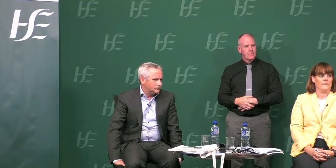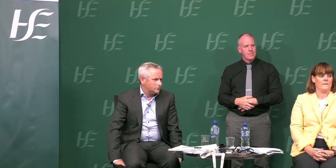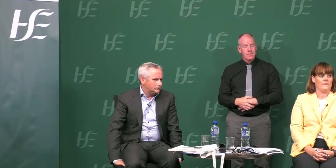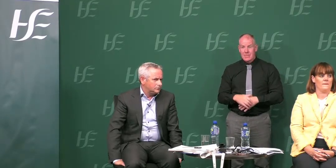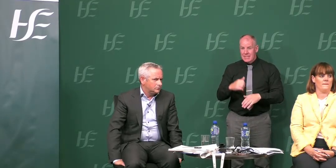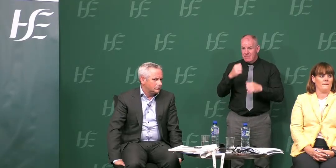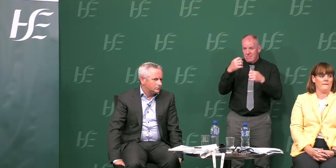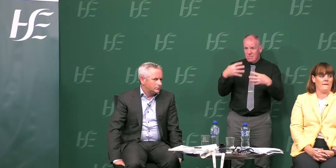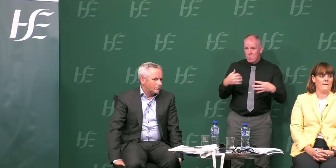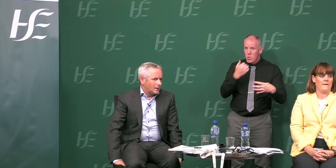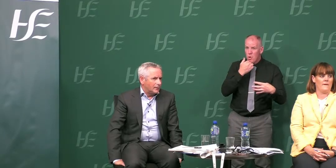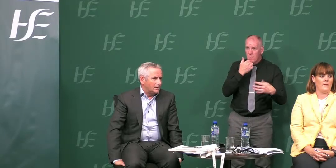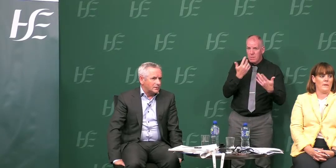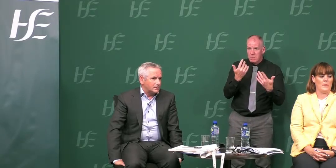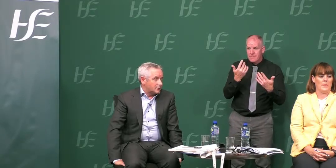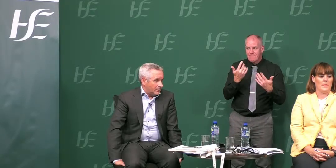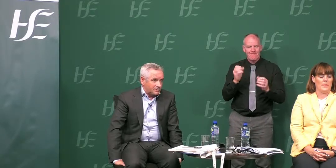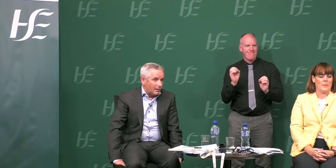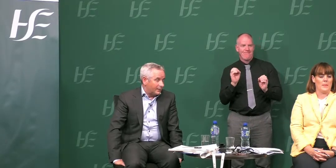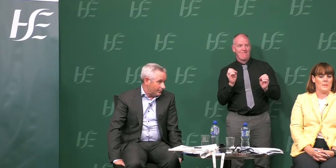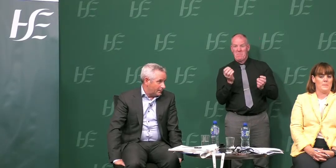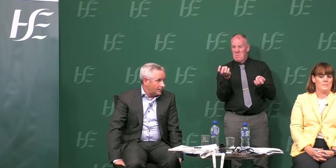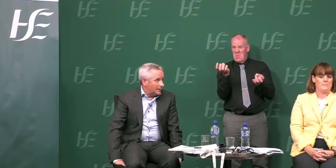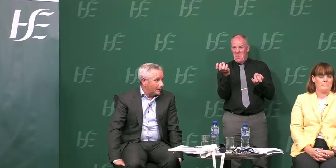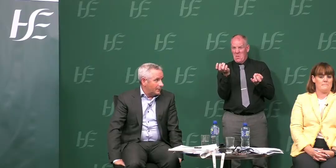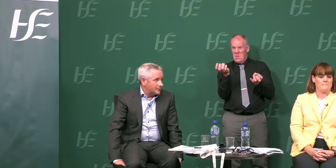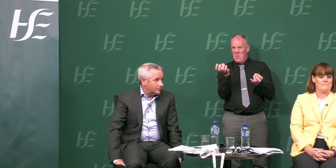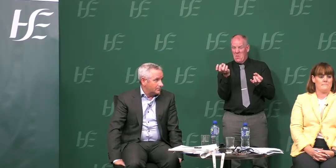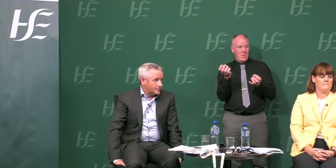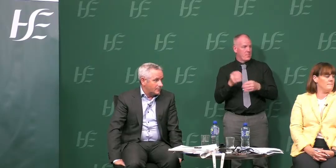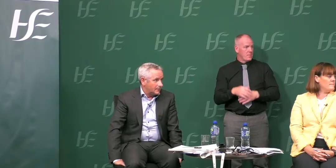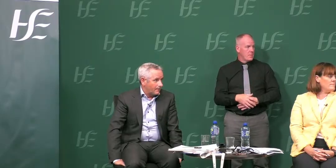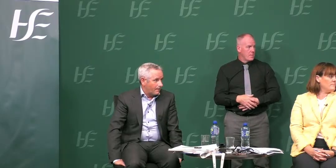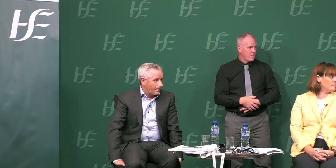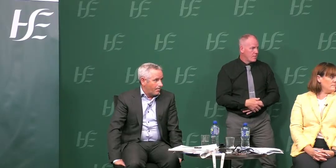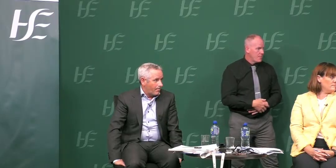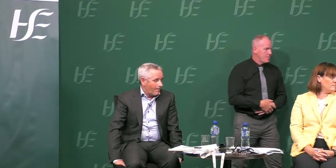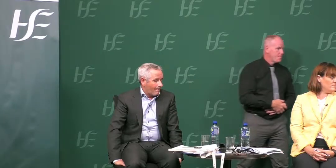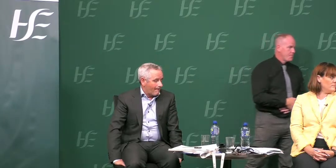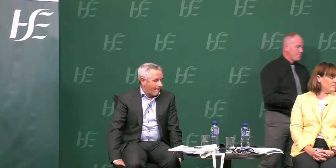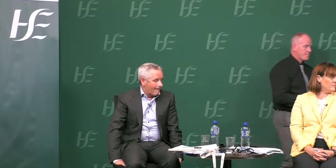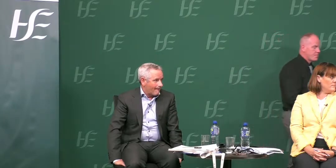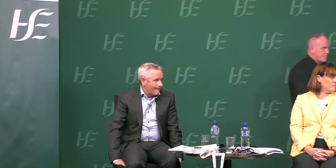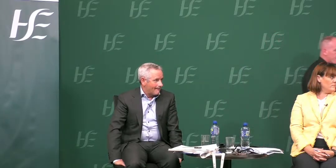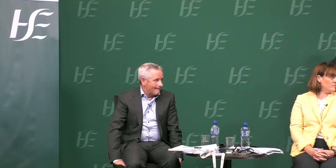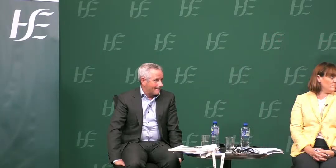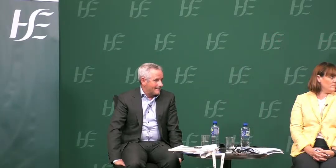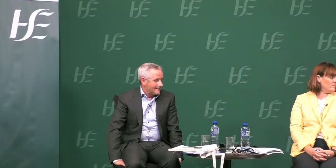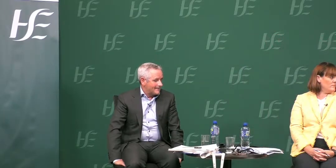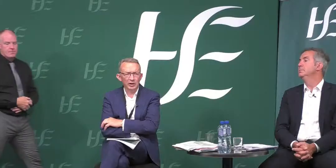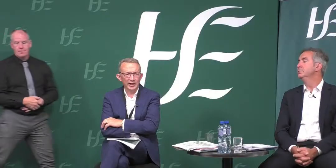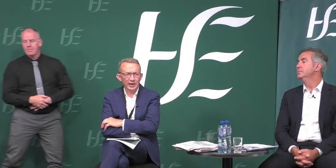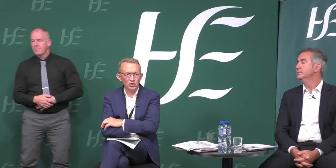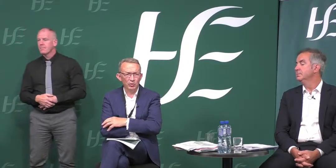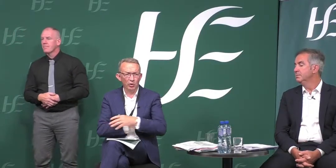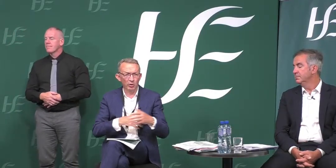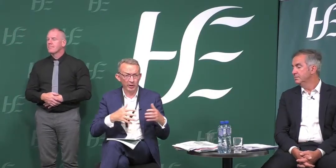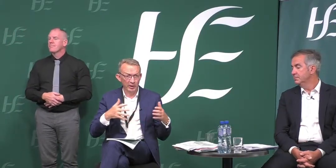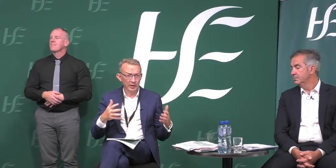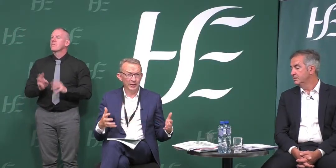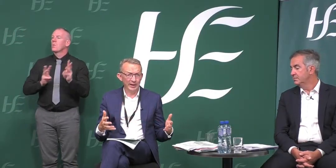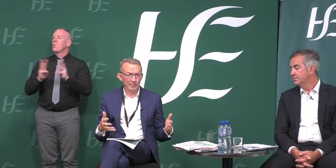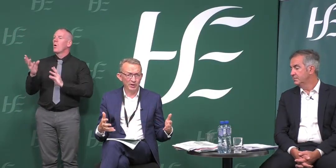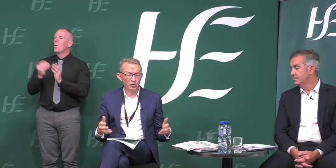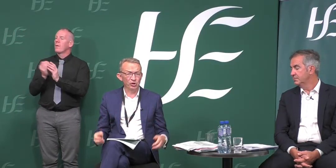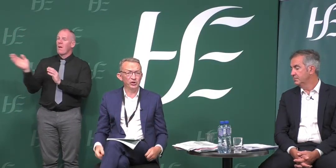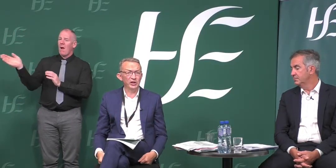Any figures on that? How many people have been moved because it's a smaller number? Colin, I want to. What we've done, Craig, is engage with all